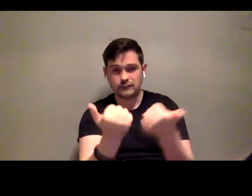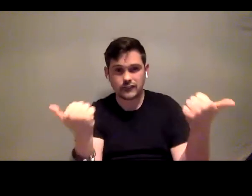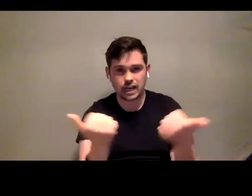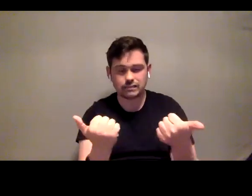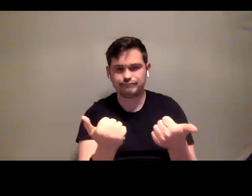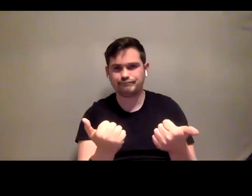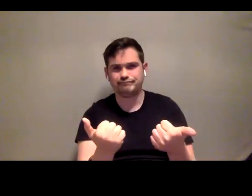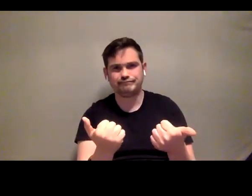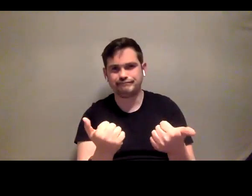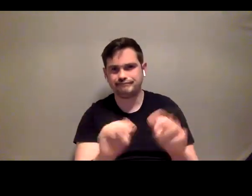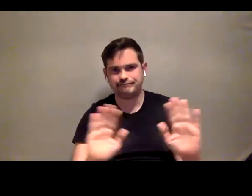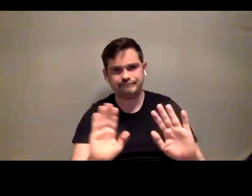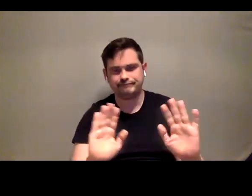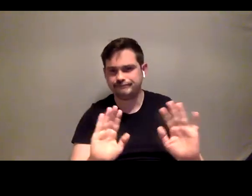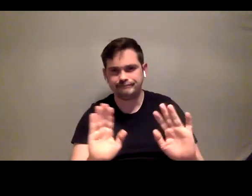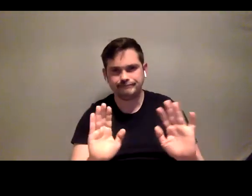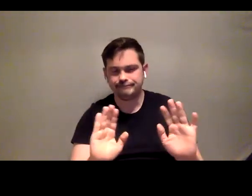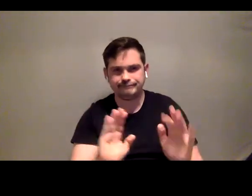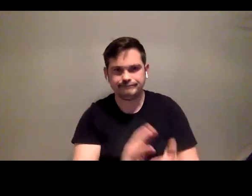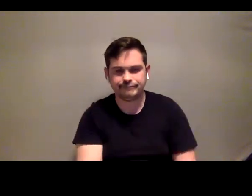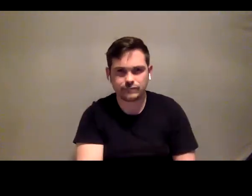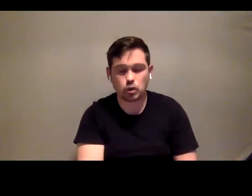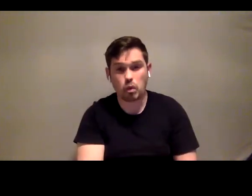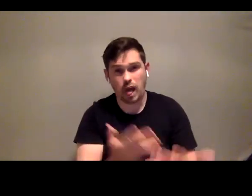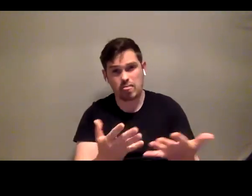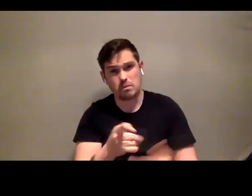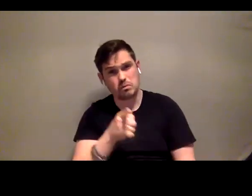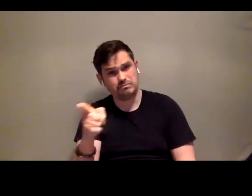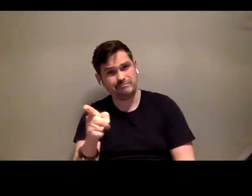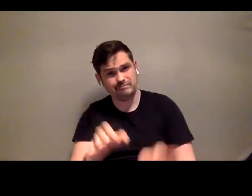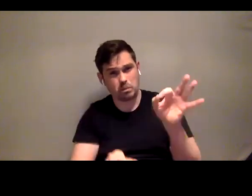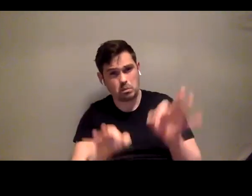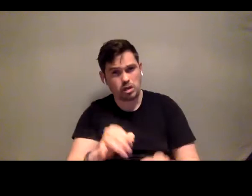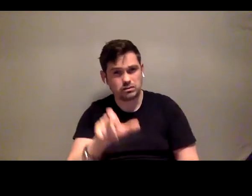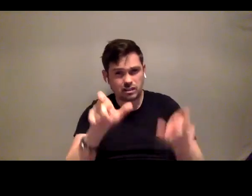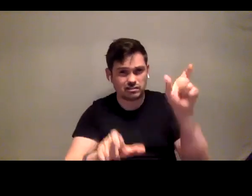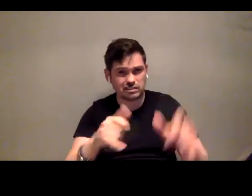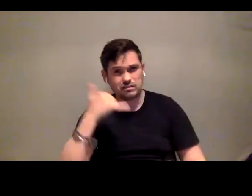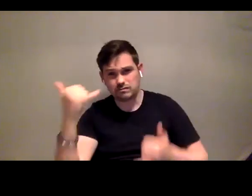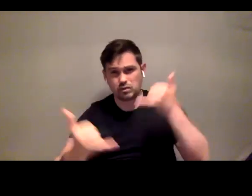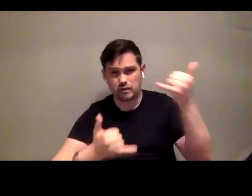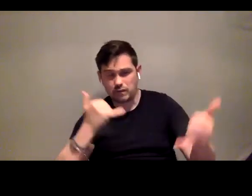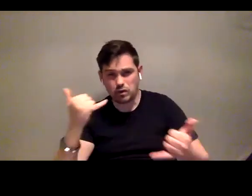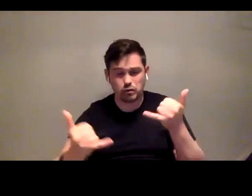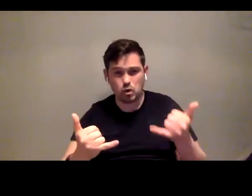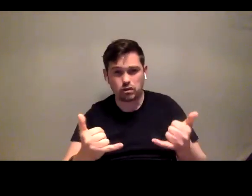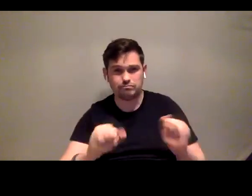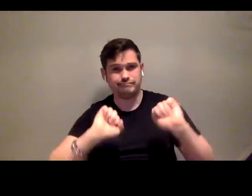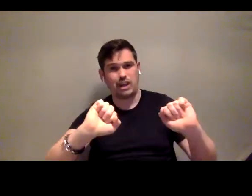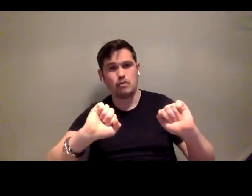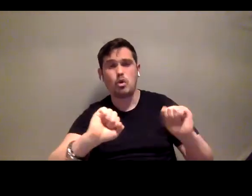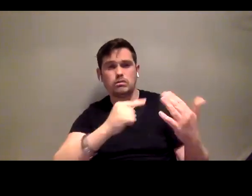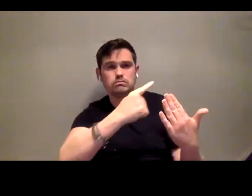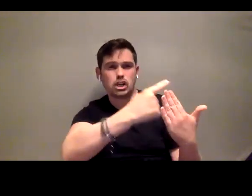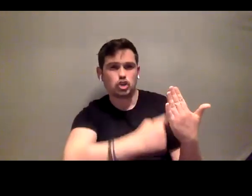mine and the other people who you've heard from today are on the phone as we speak, setting out their agenda, telling politicians what they want to see. And